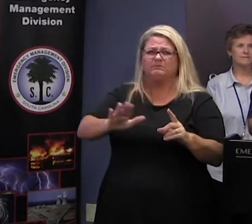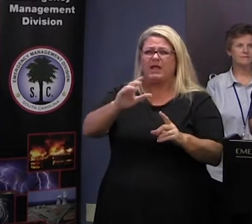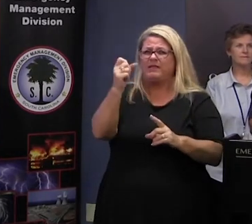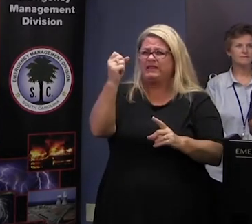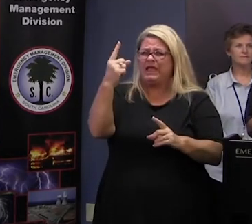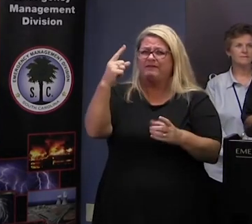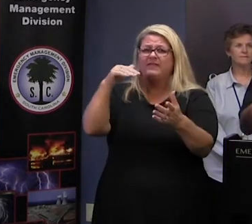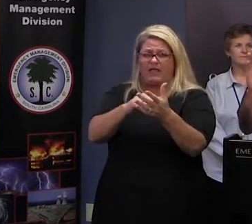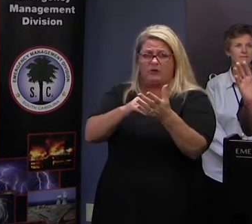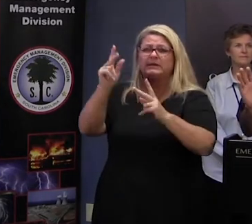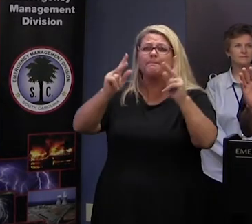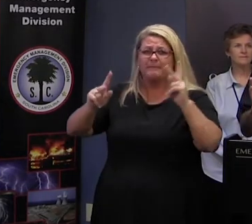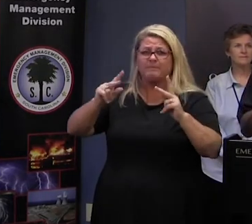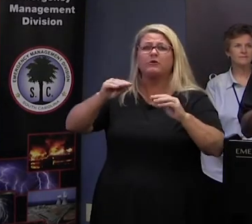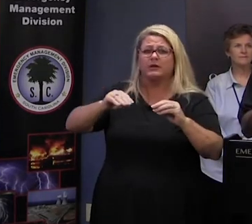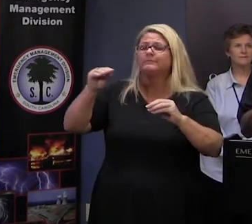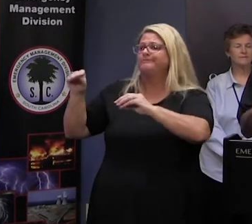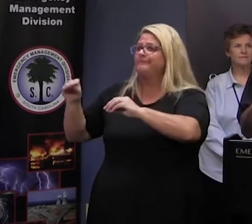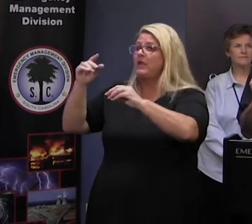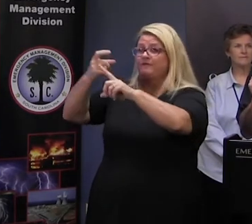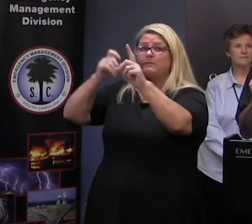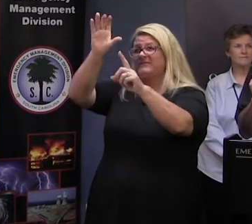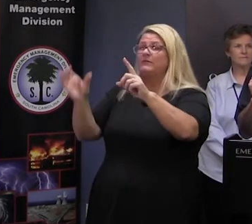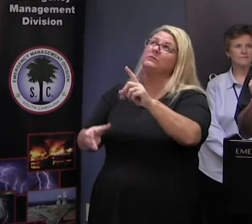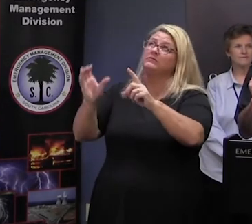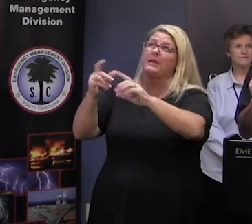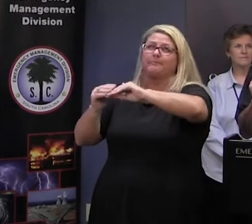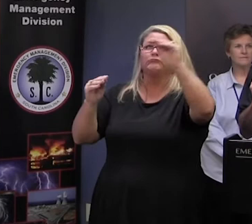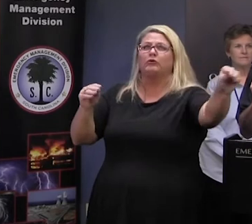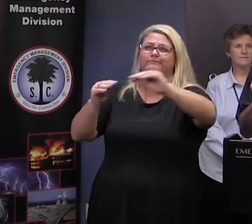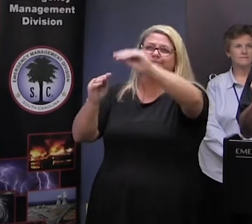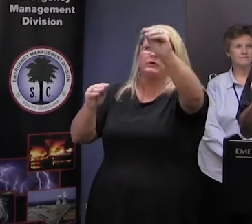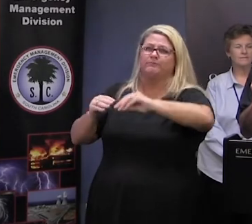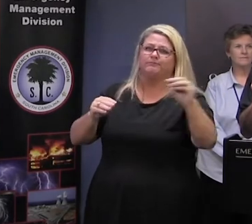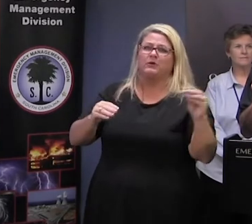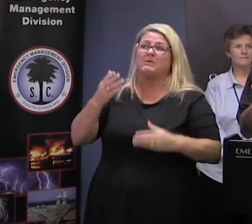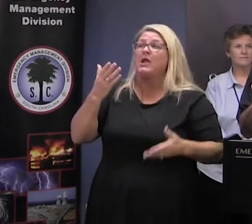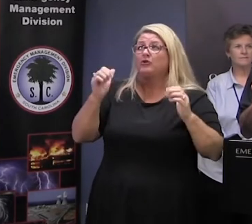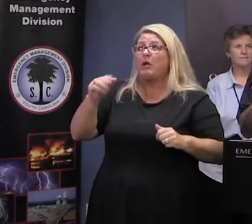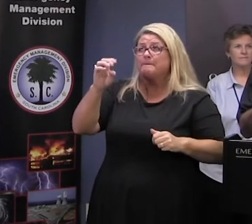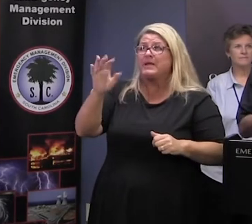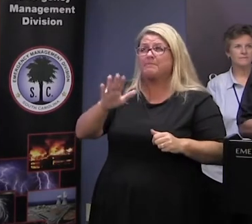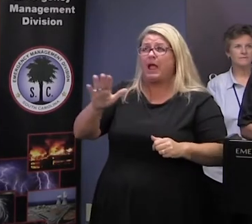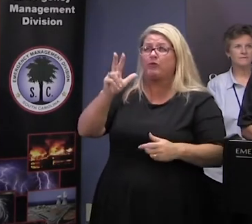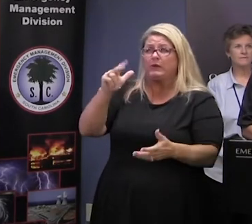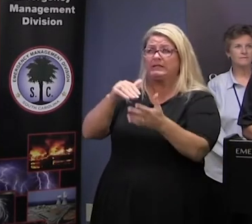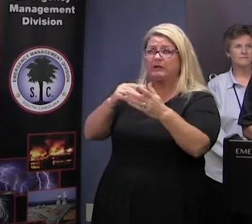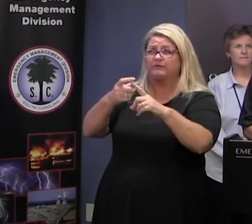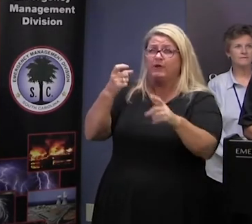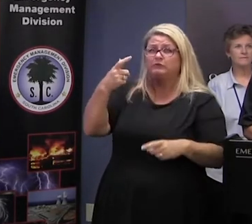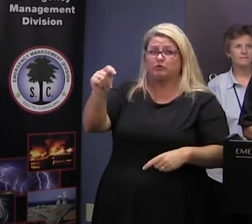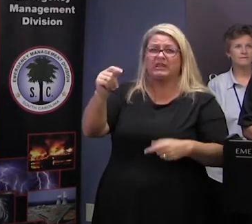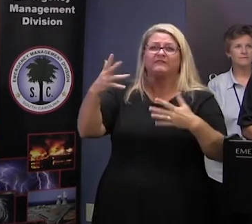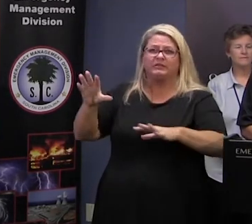11,000 people have relocated statewide. I don't have a good, well, actually probably maybe as many as 3,000 from the Georgetown area have